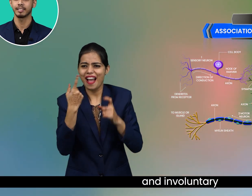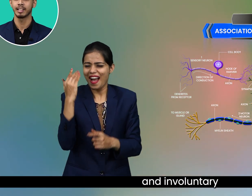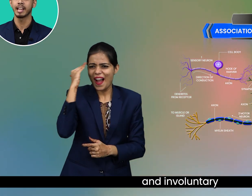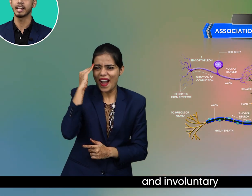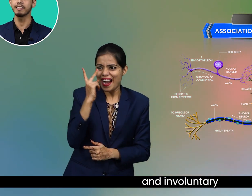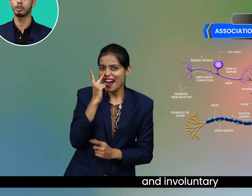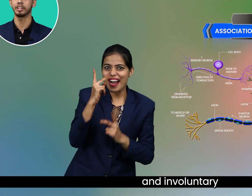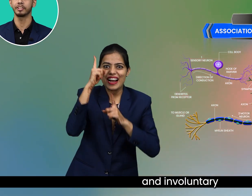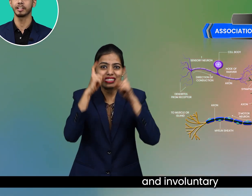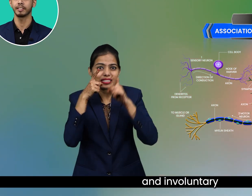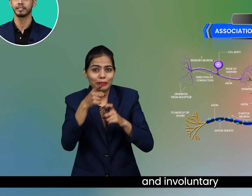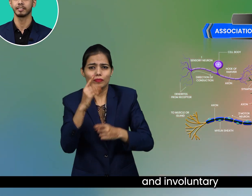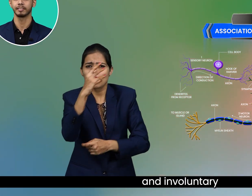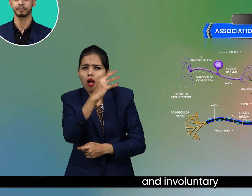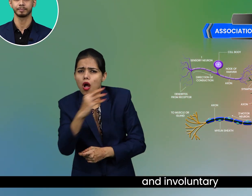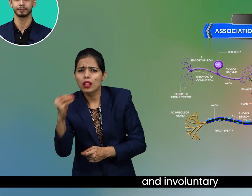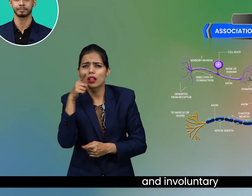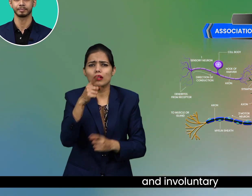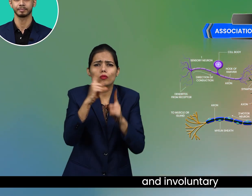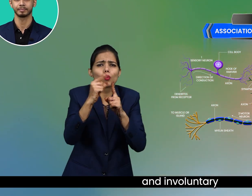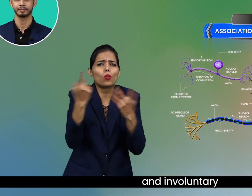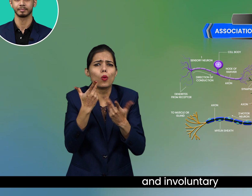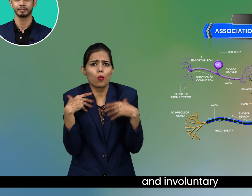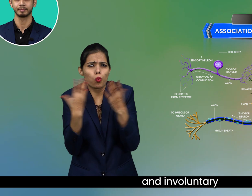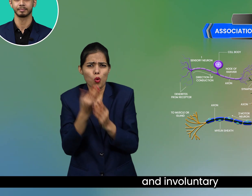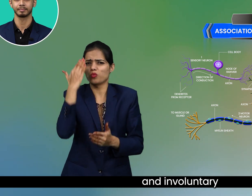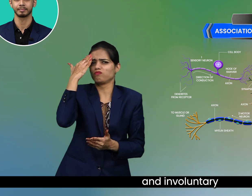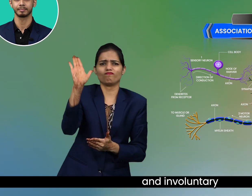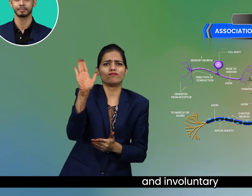and involuntary